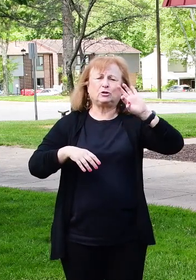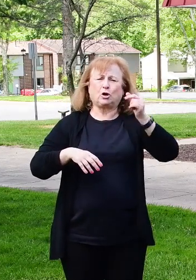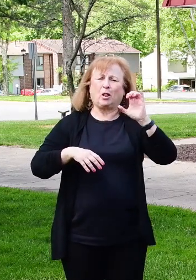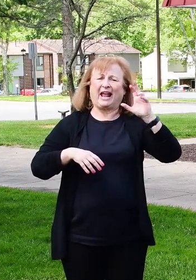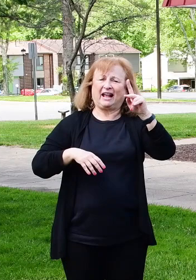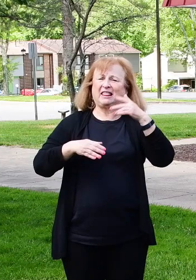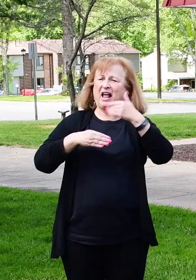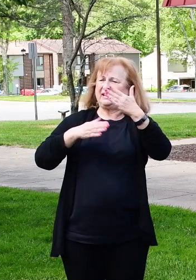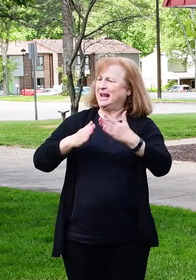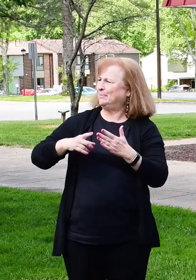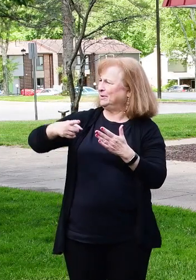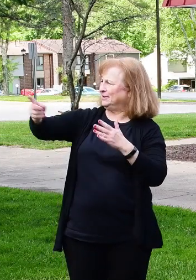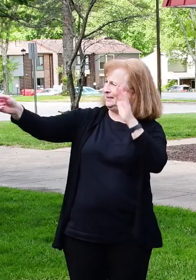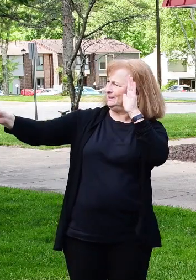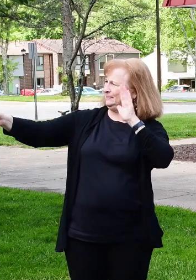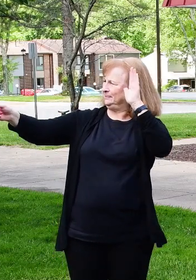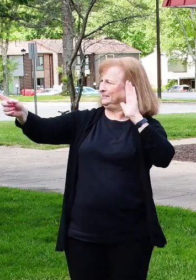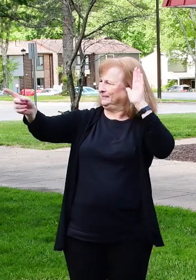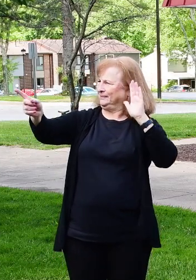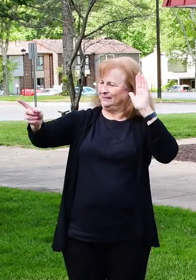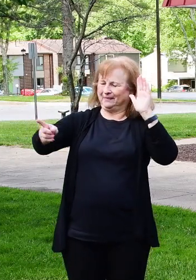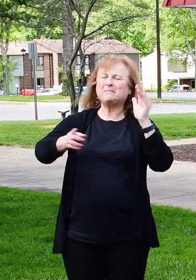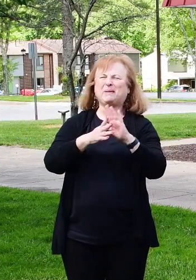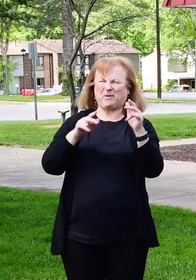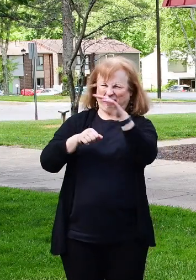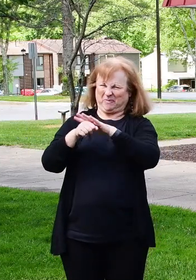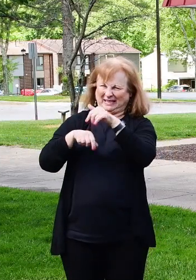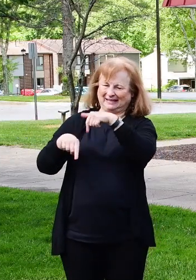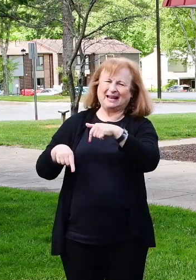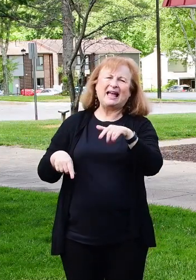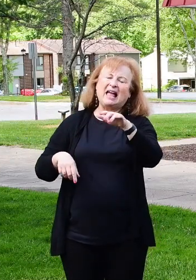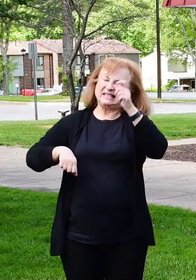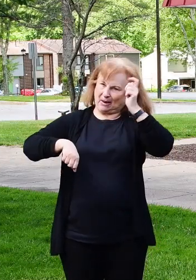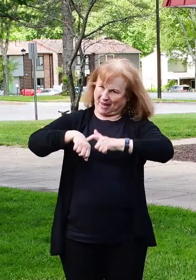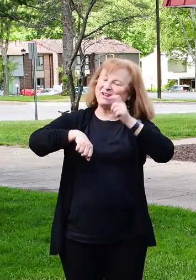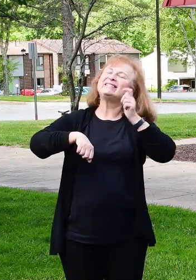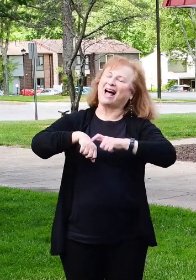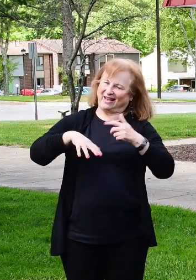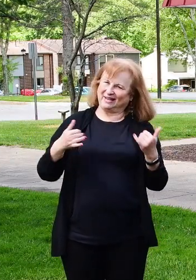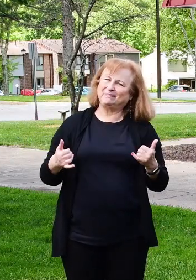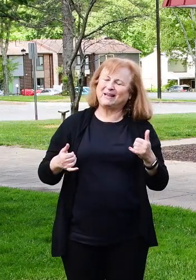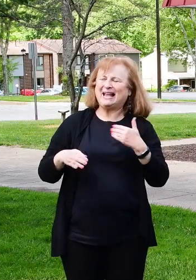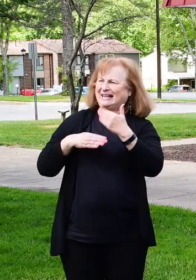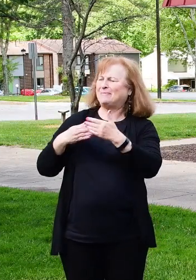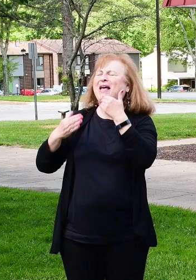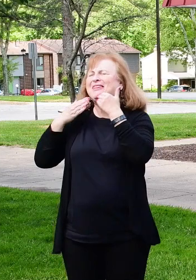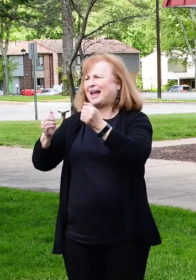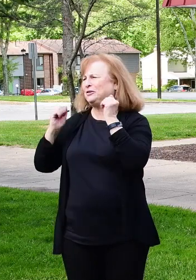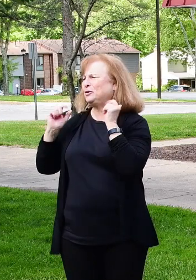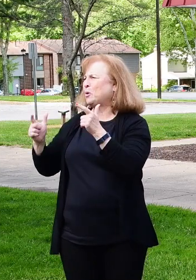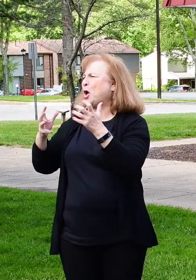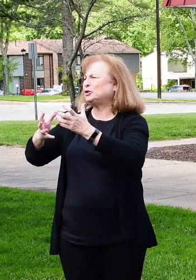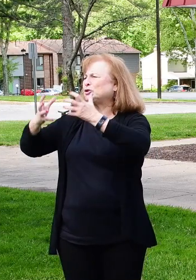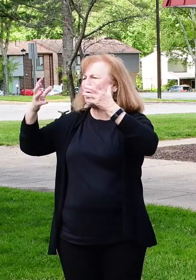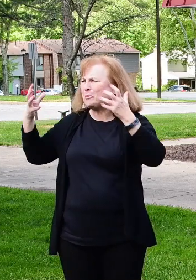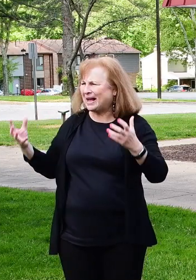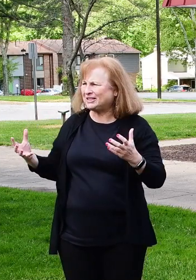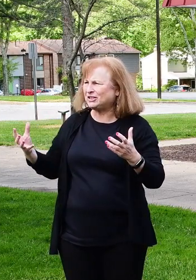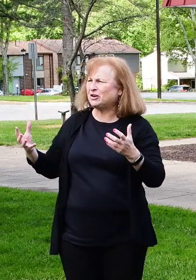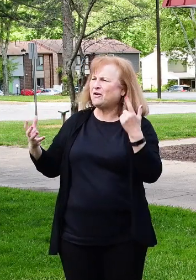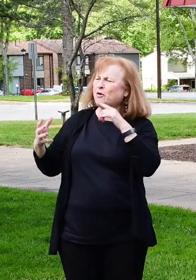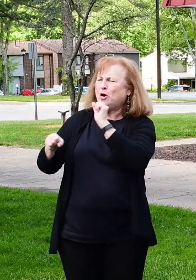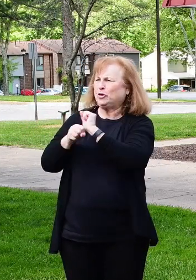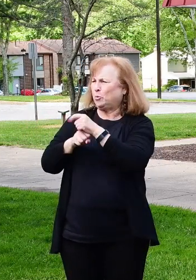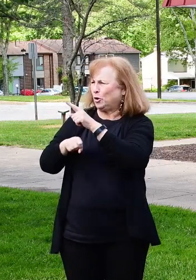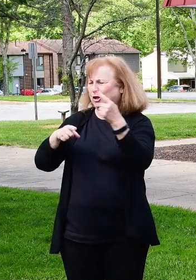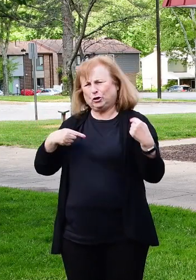your hands. It is about time, neighbors. Thank you all so much for the